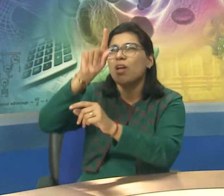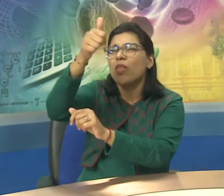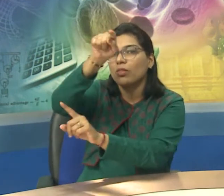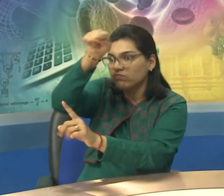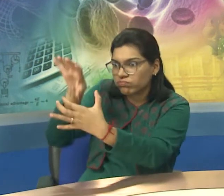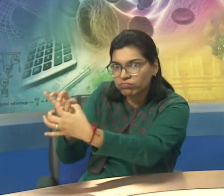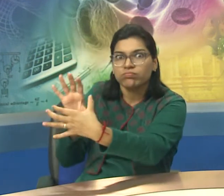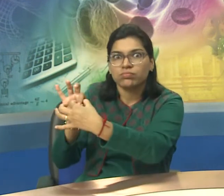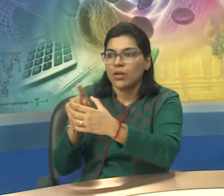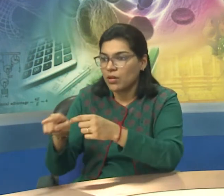help them